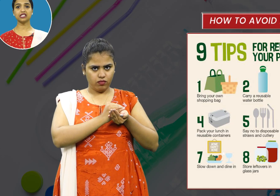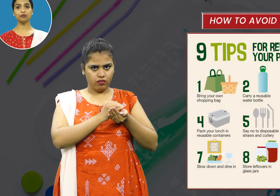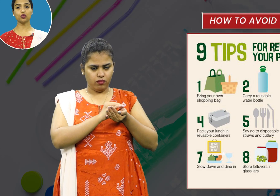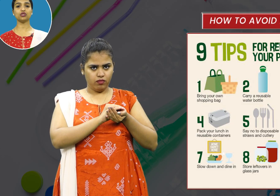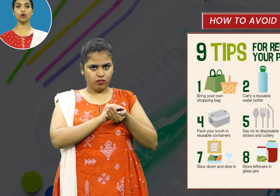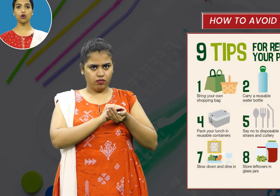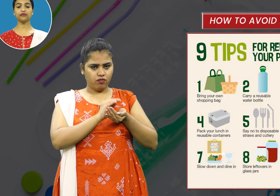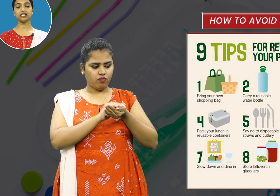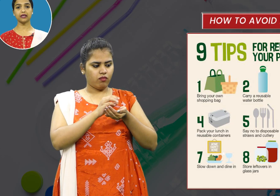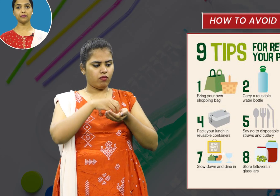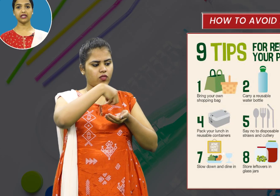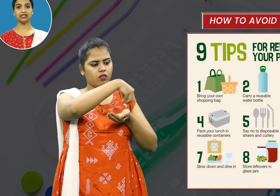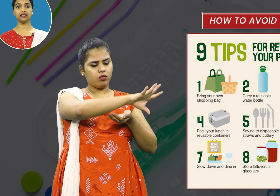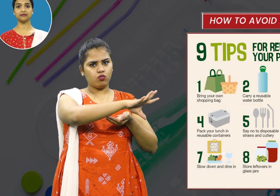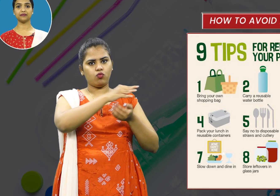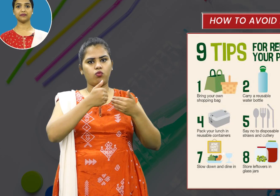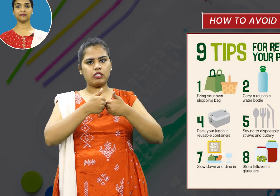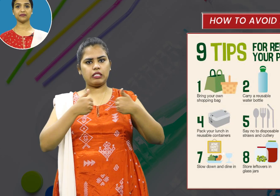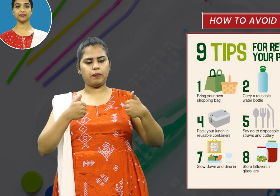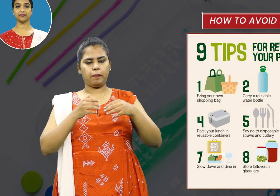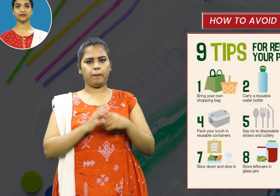and disposed of separately.